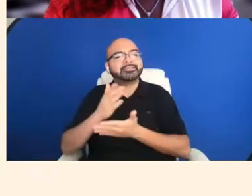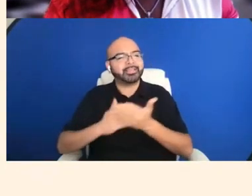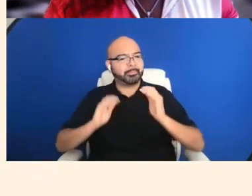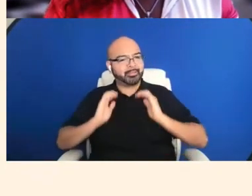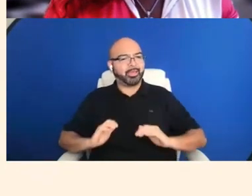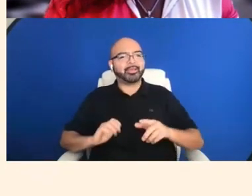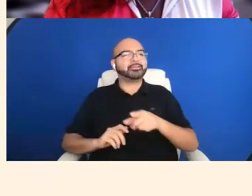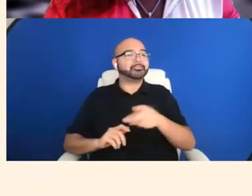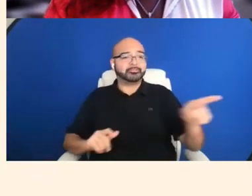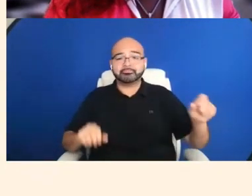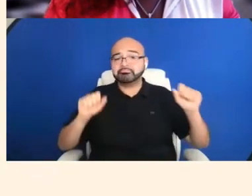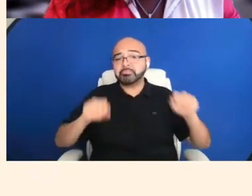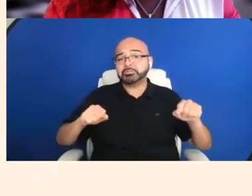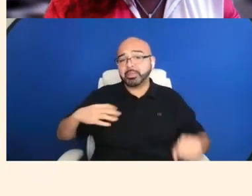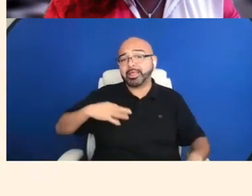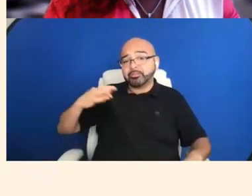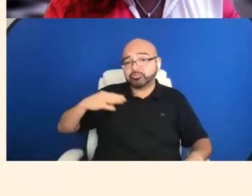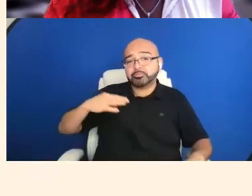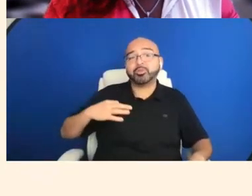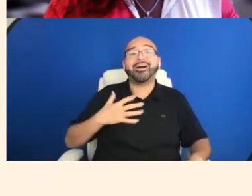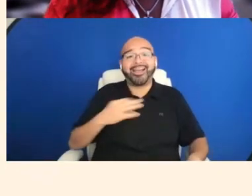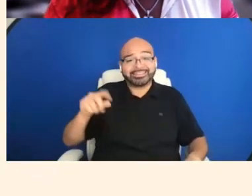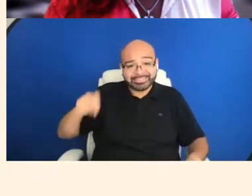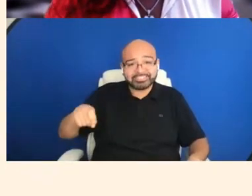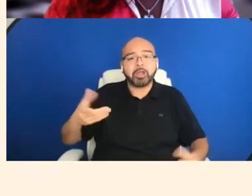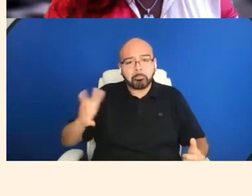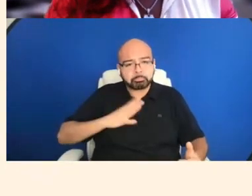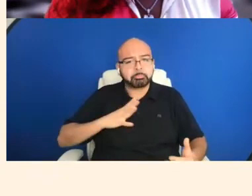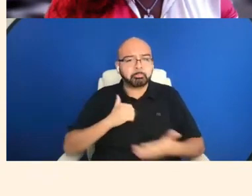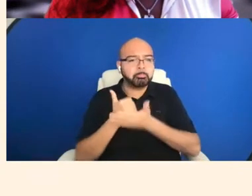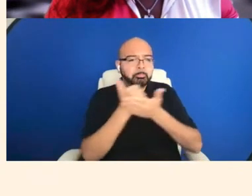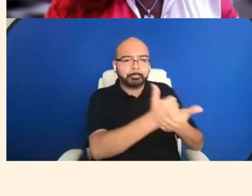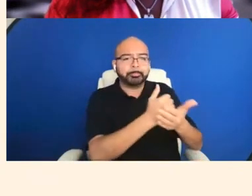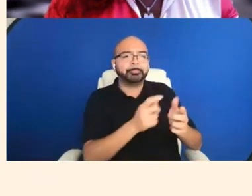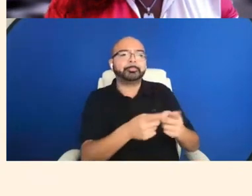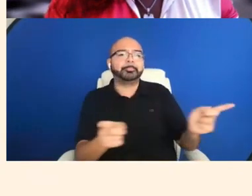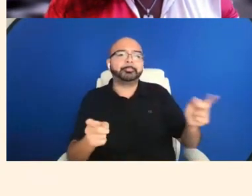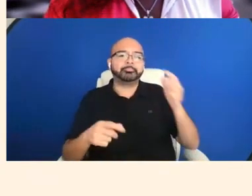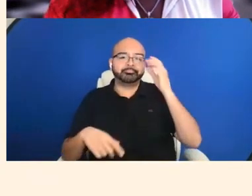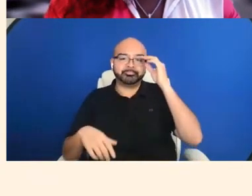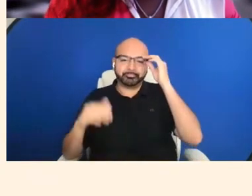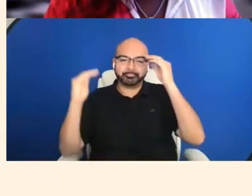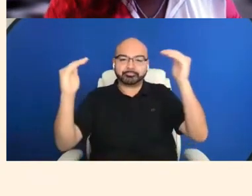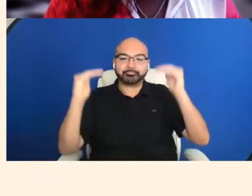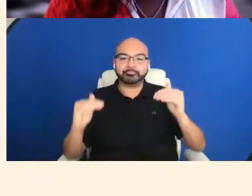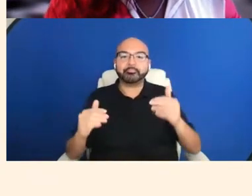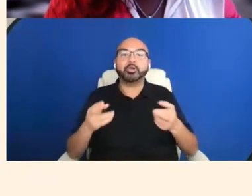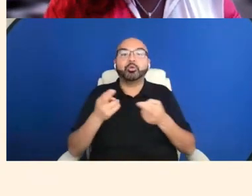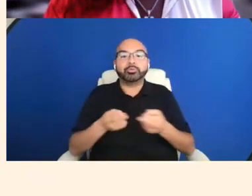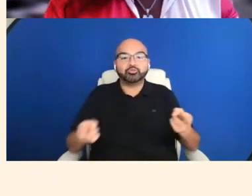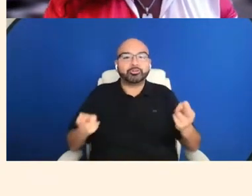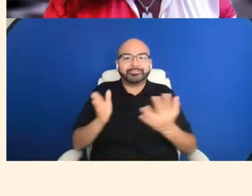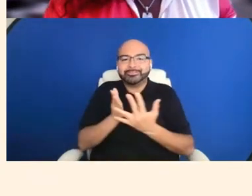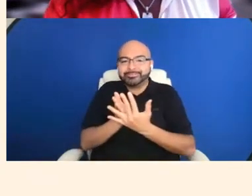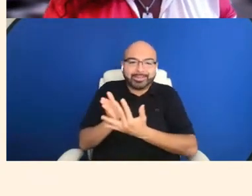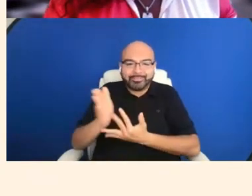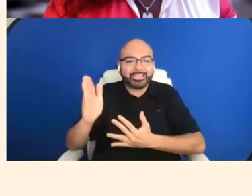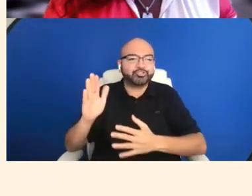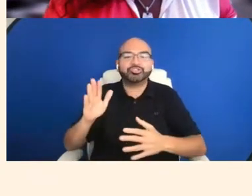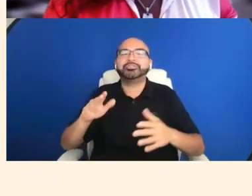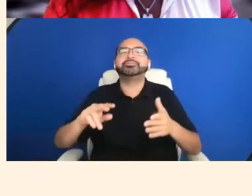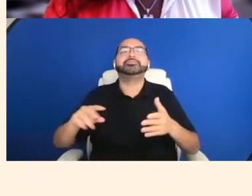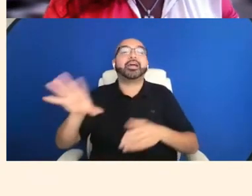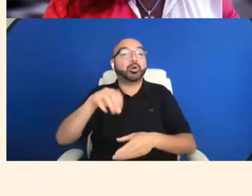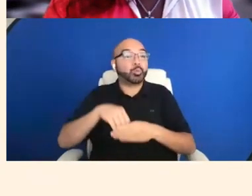be eligible for and are in need of. Of course, we do resource navigation, which